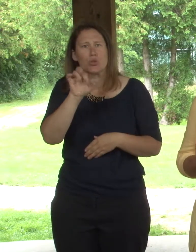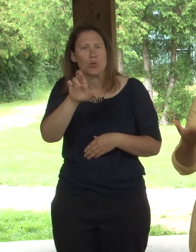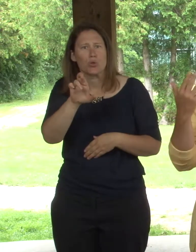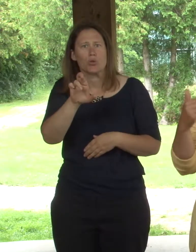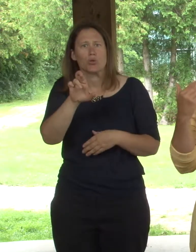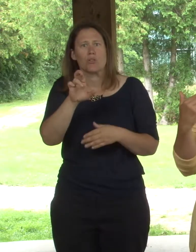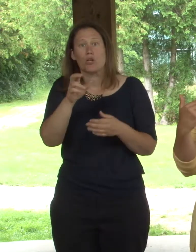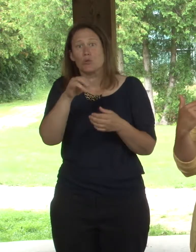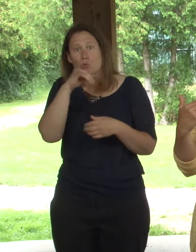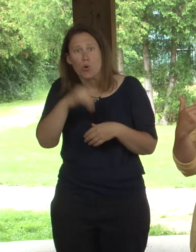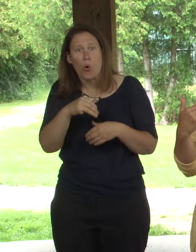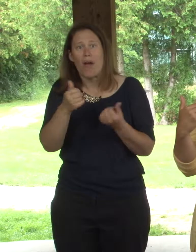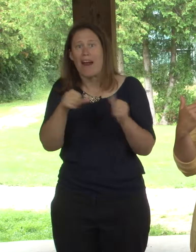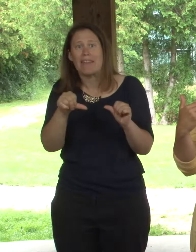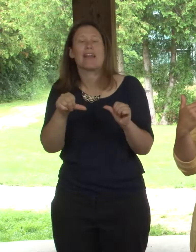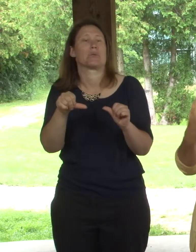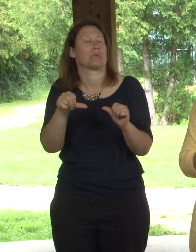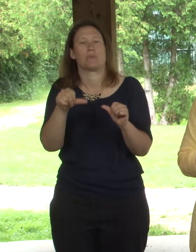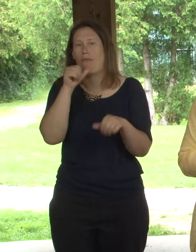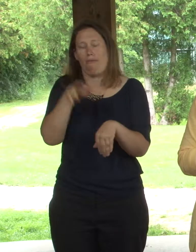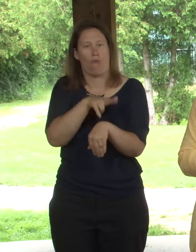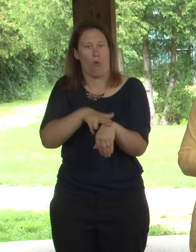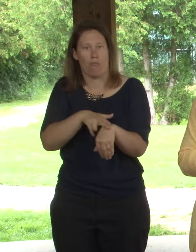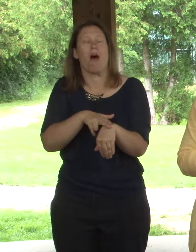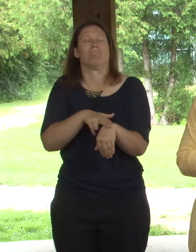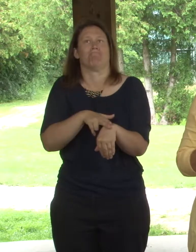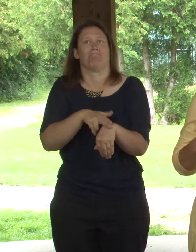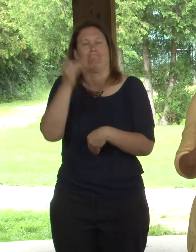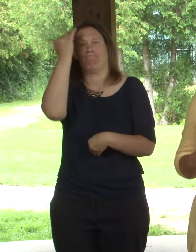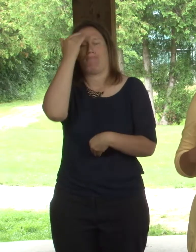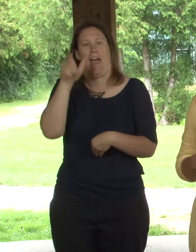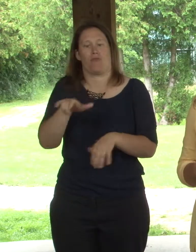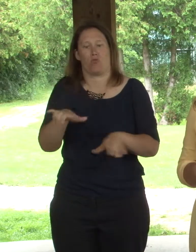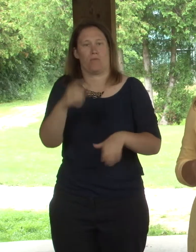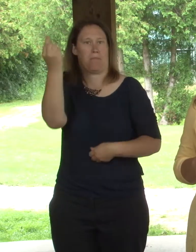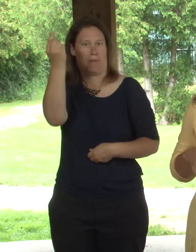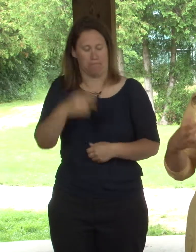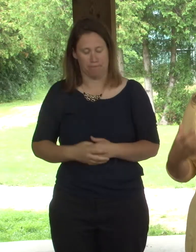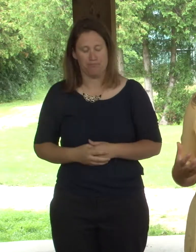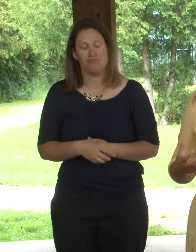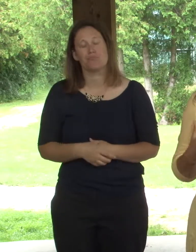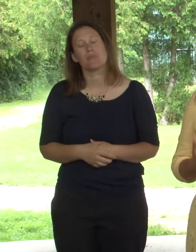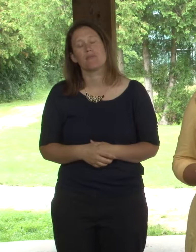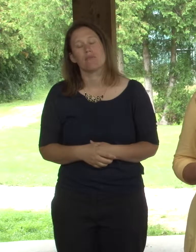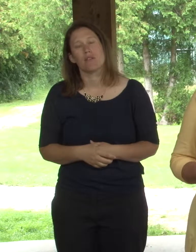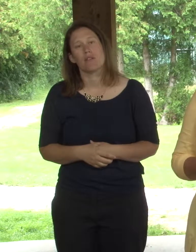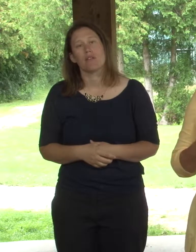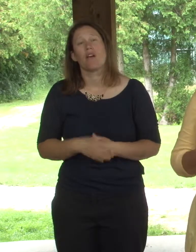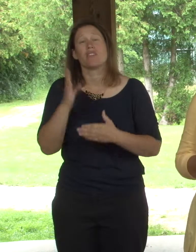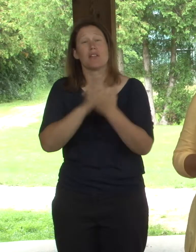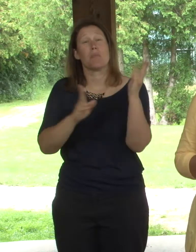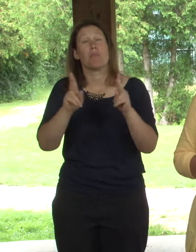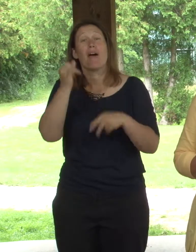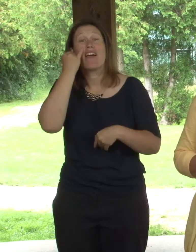see those, they should be triggers for us. Individuals who may not have the ability to, sit down and be as